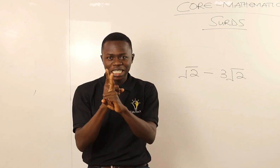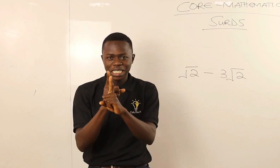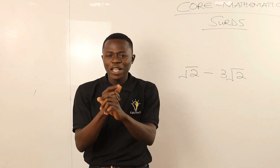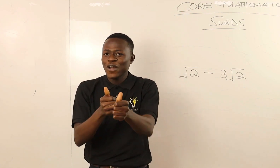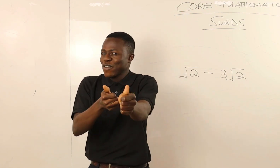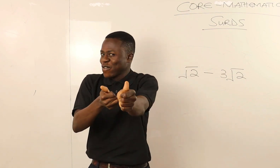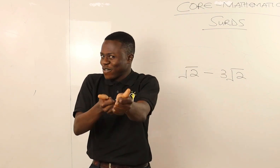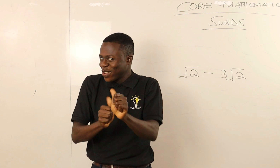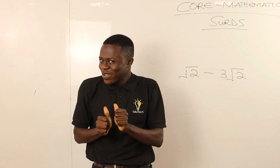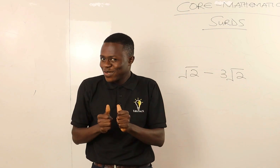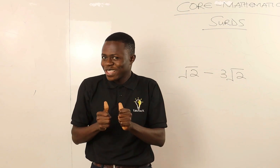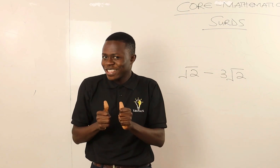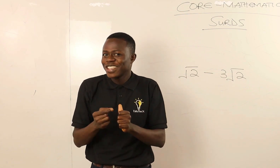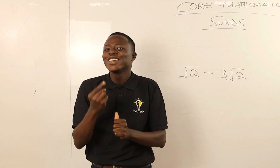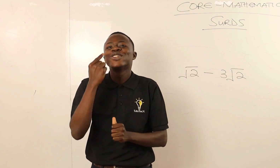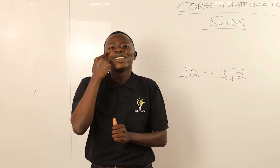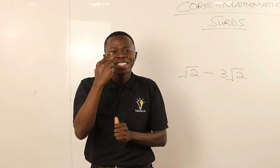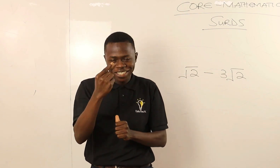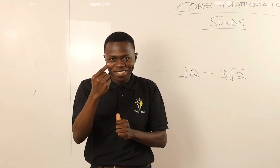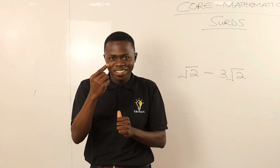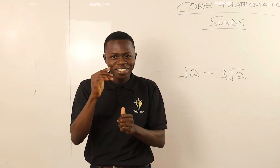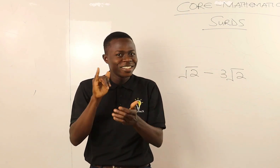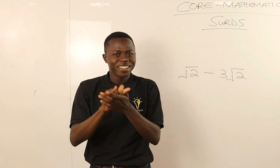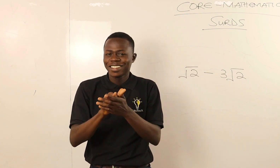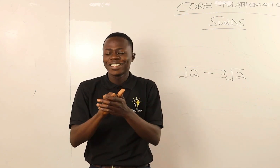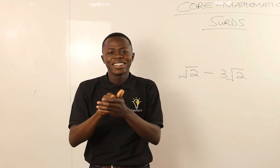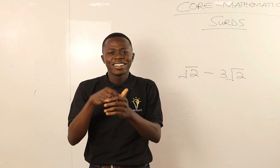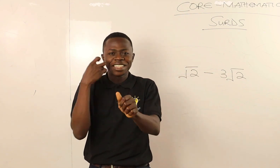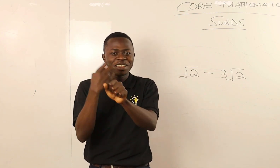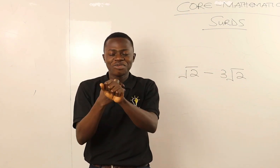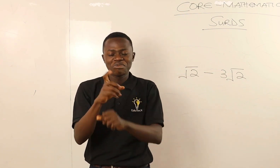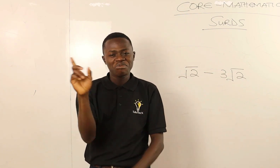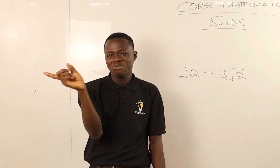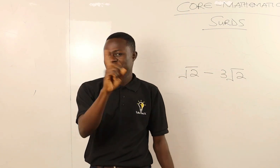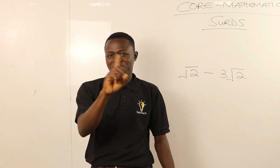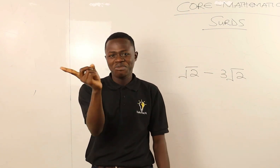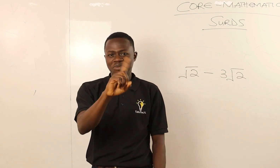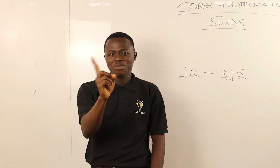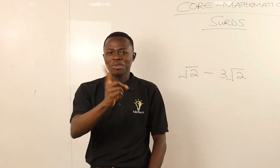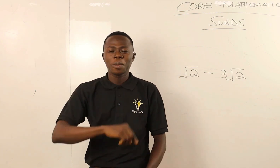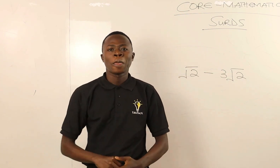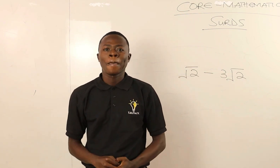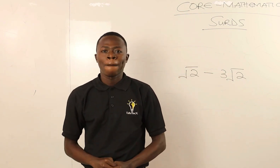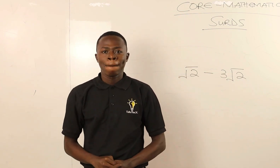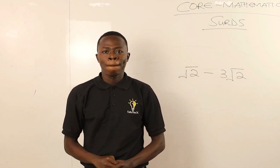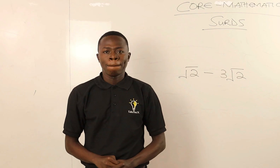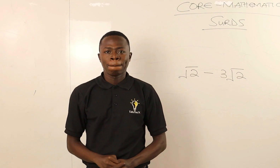But there's no need to fret. It's very simple. All you need to do is to follow me throughout this lesson and you see how